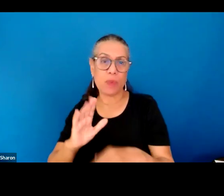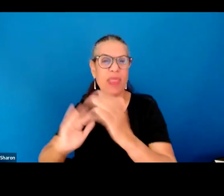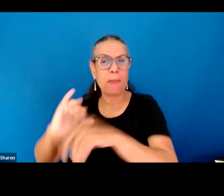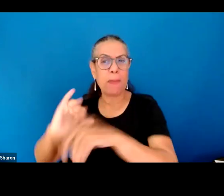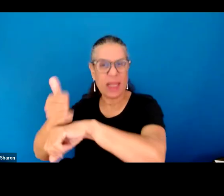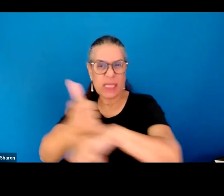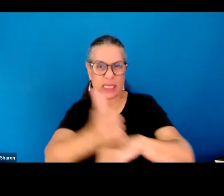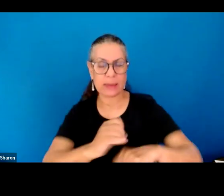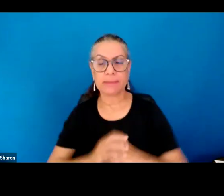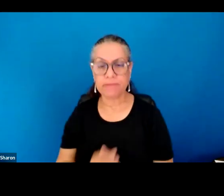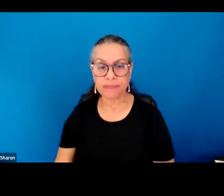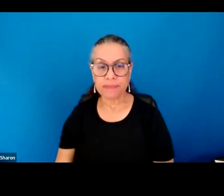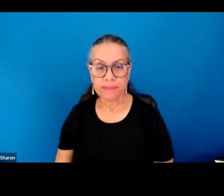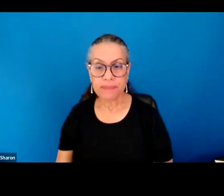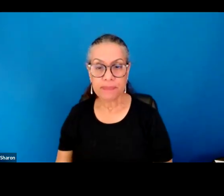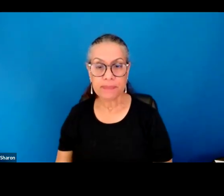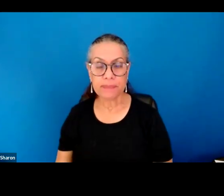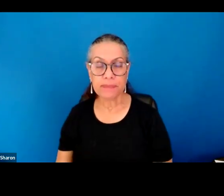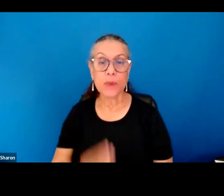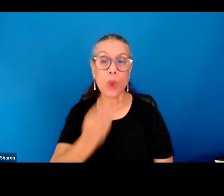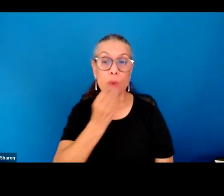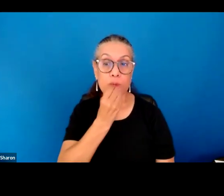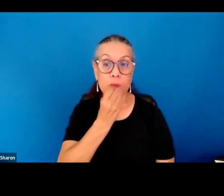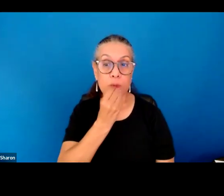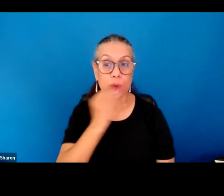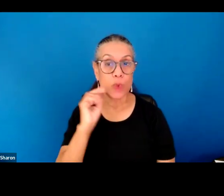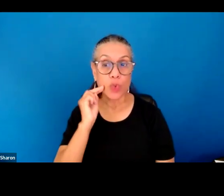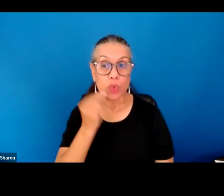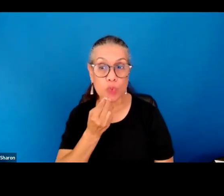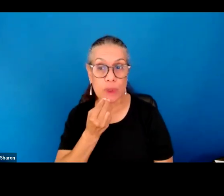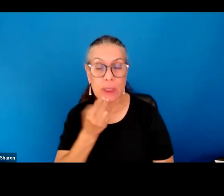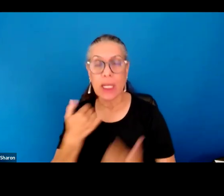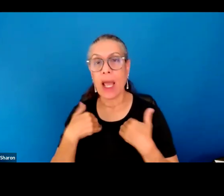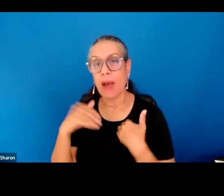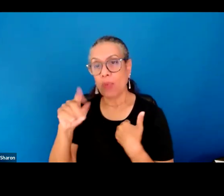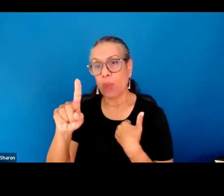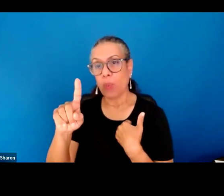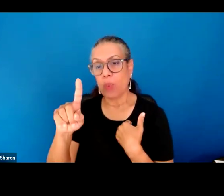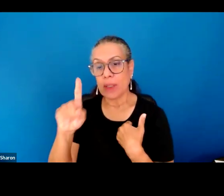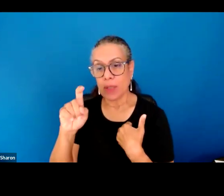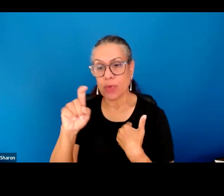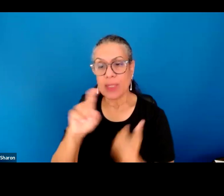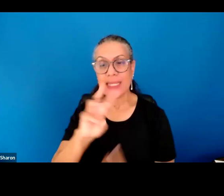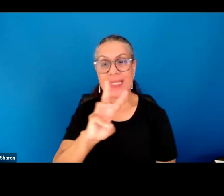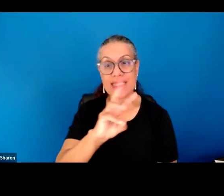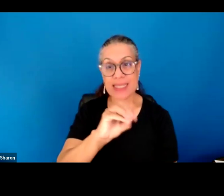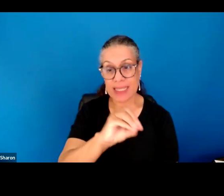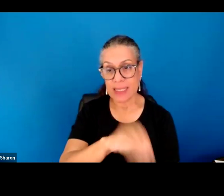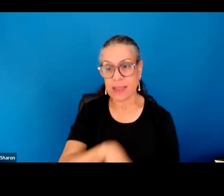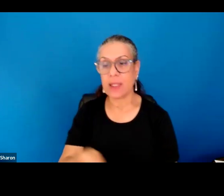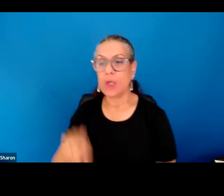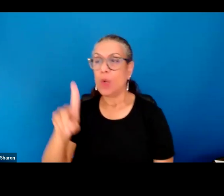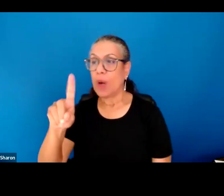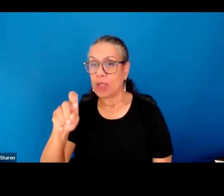well. In terms of food and nutrition, we now have 106 of the 122 school buildings that are cooking